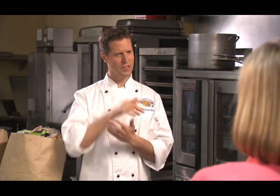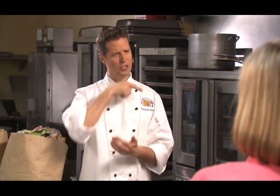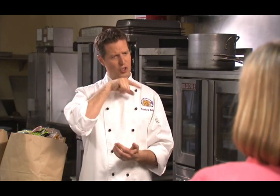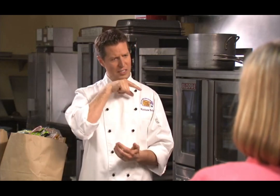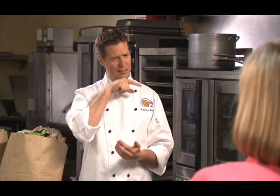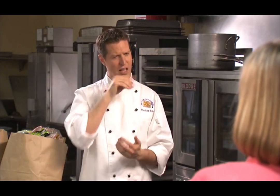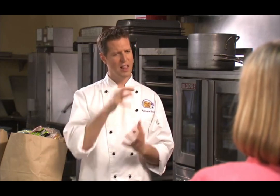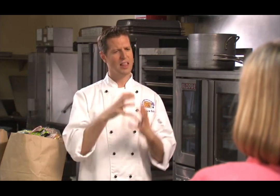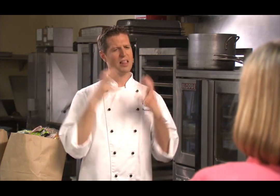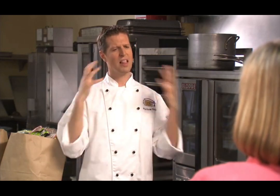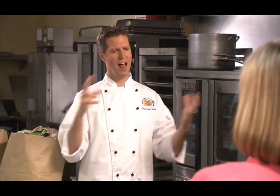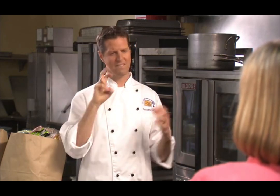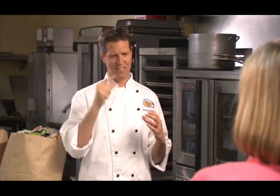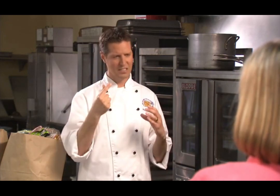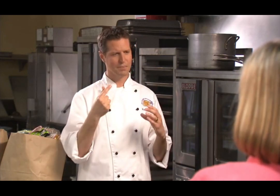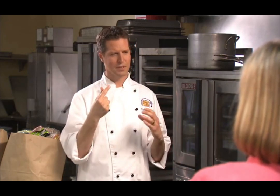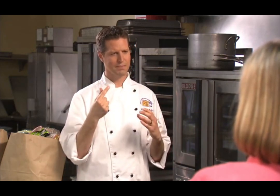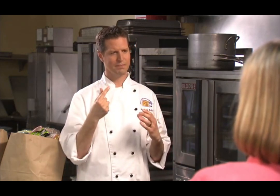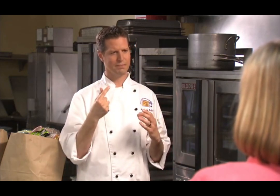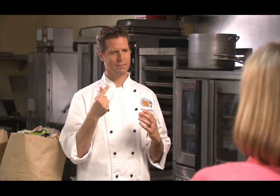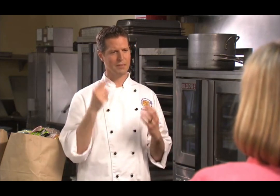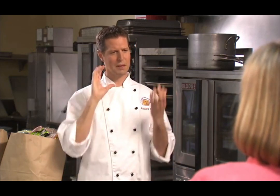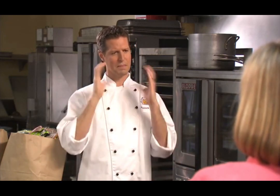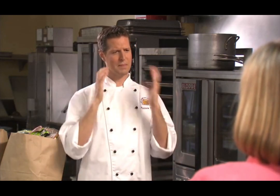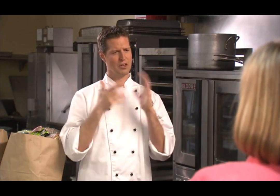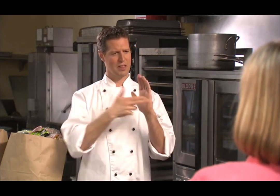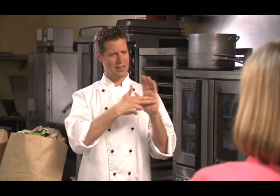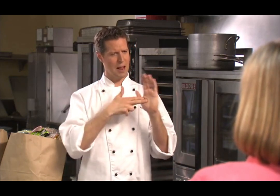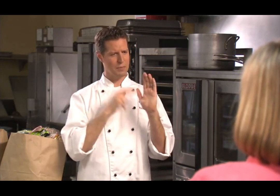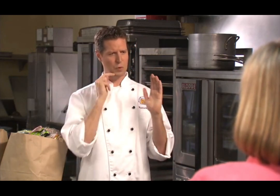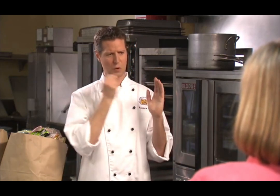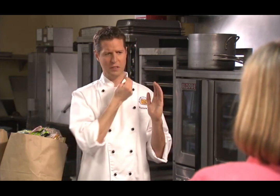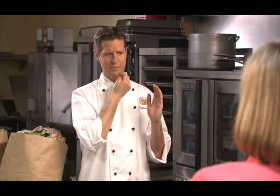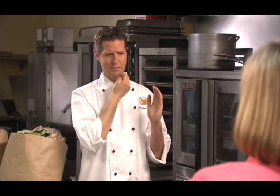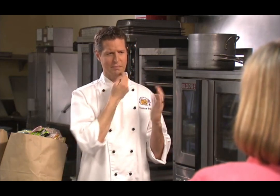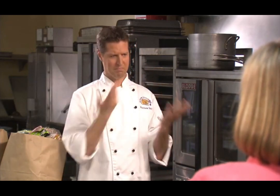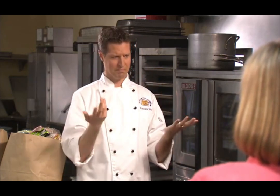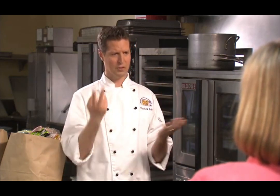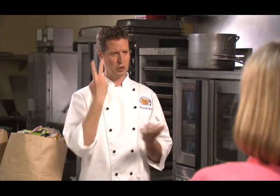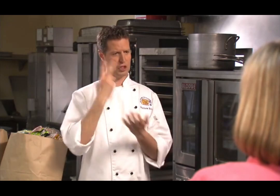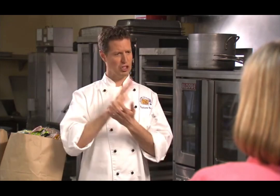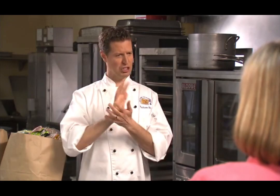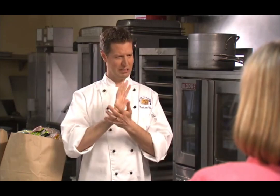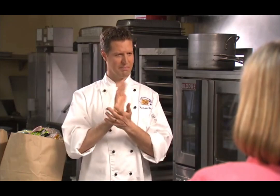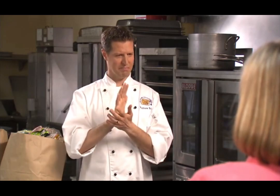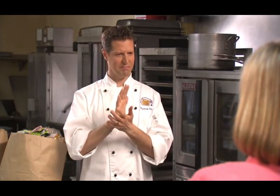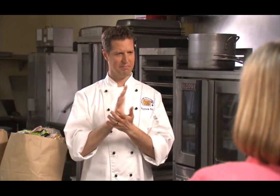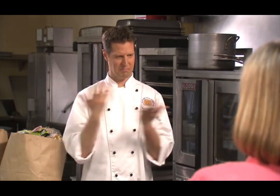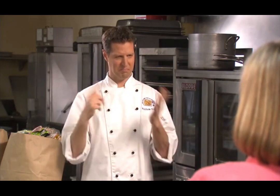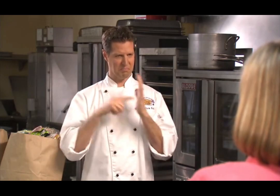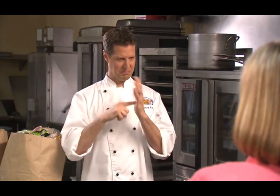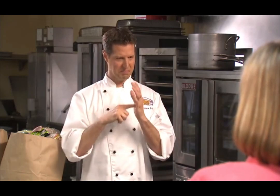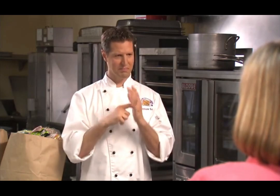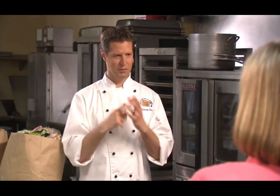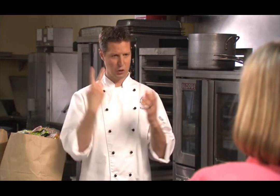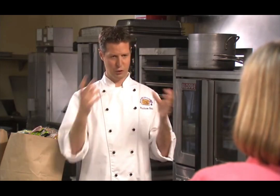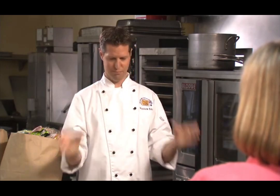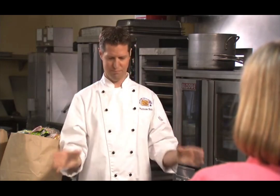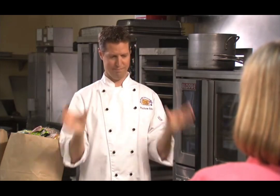turkey, and a lot of vegetables. Let's compare the nutrition labels for two cheeses, 2% milk